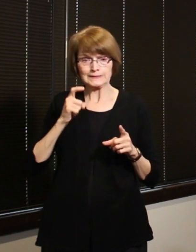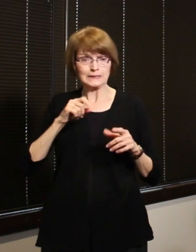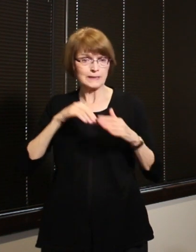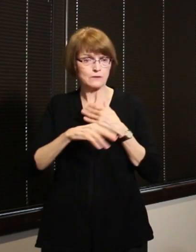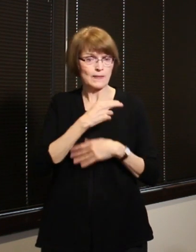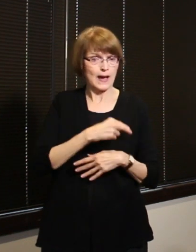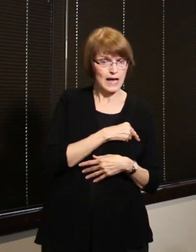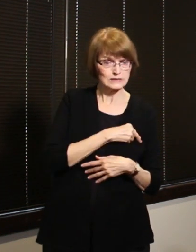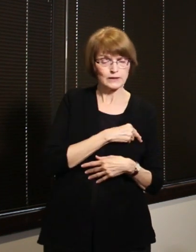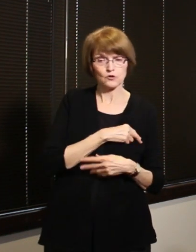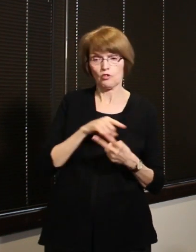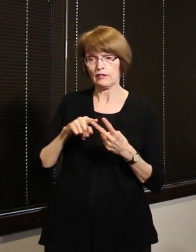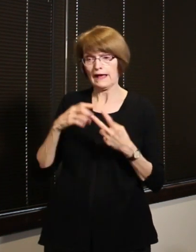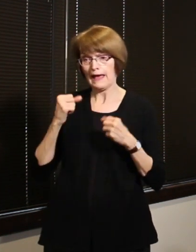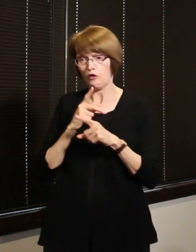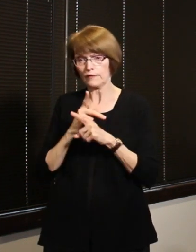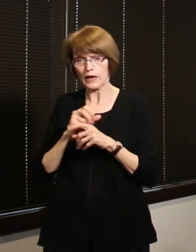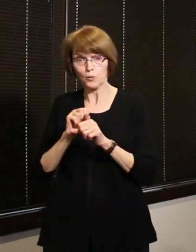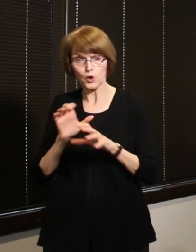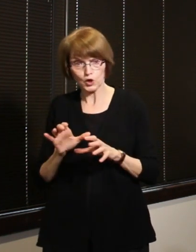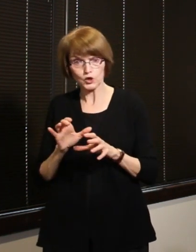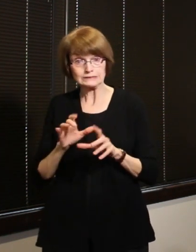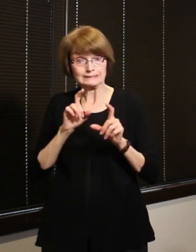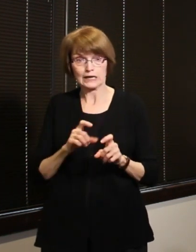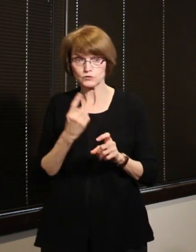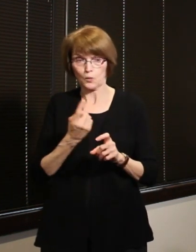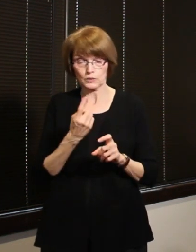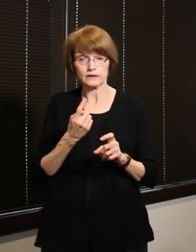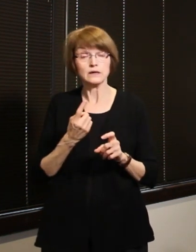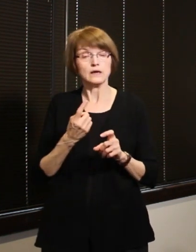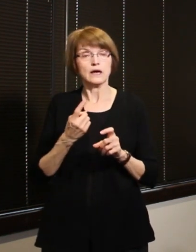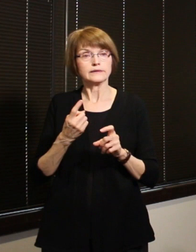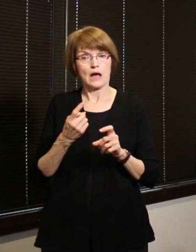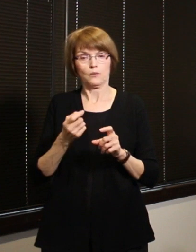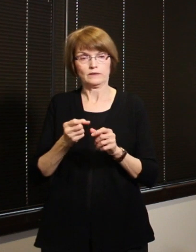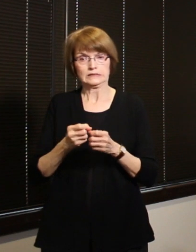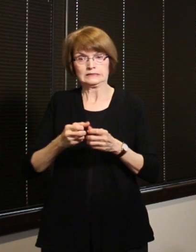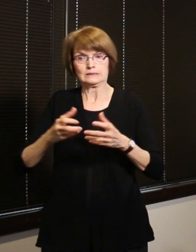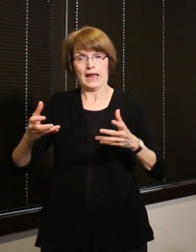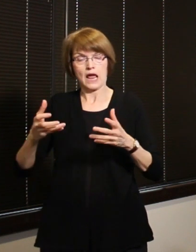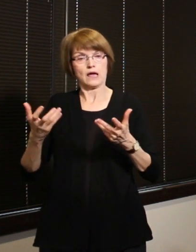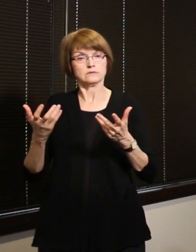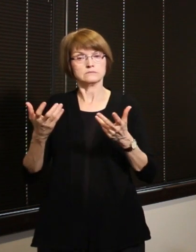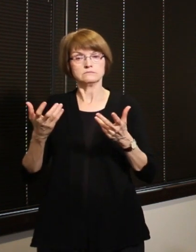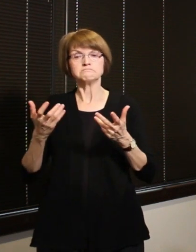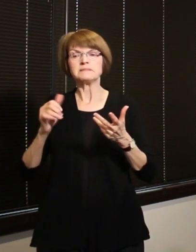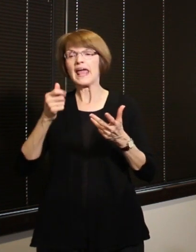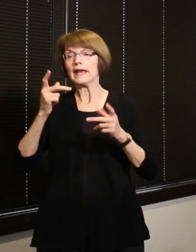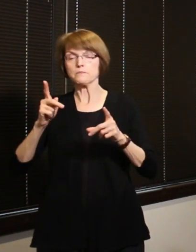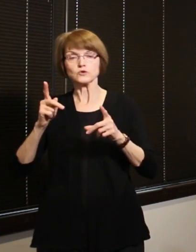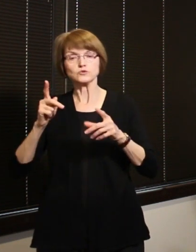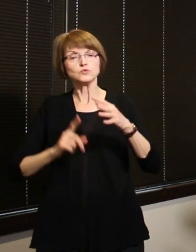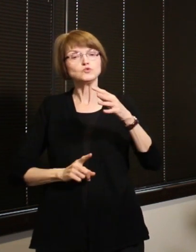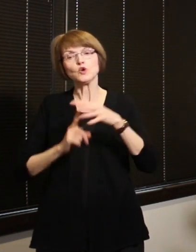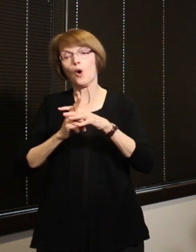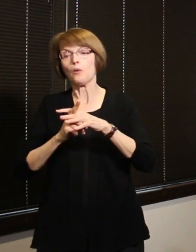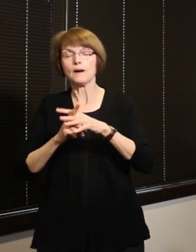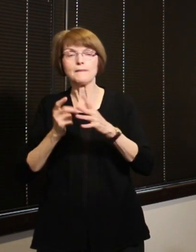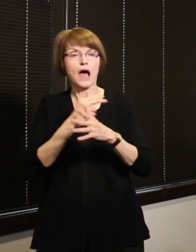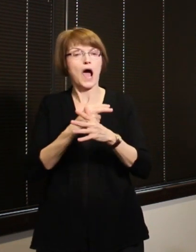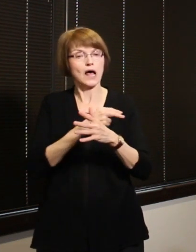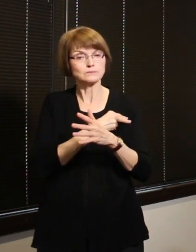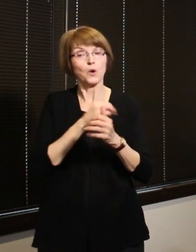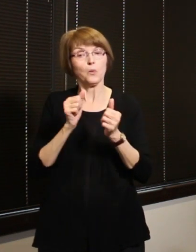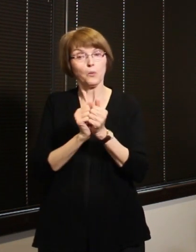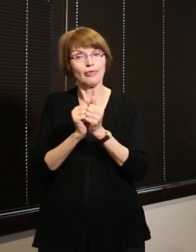But we've since expanded that to really allow people that show up to our facilities with symptoms, even if they're not getting